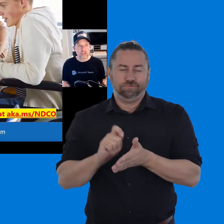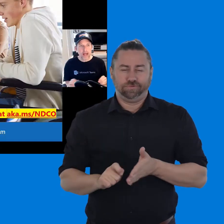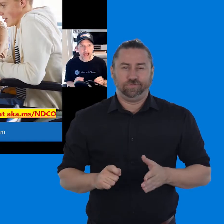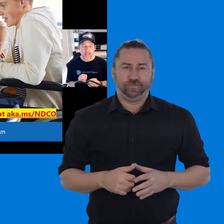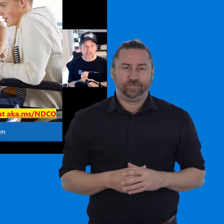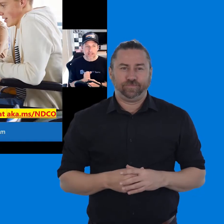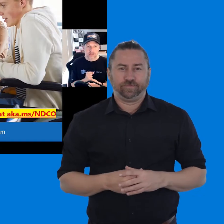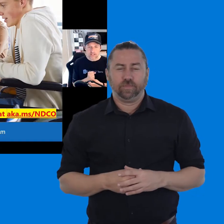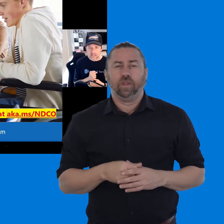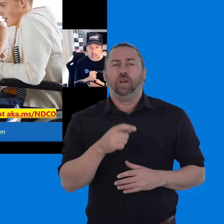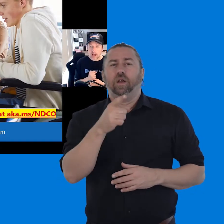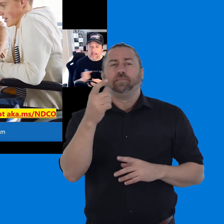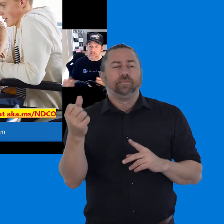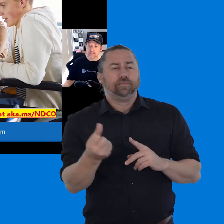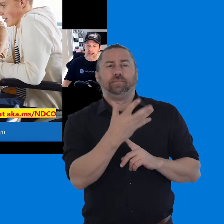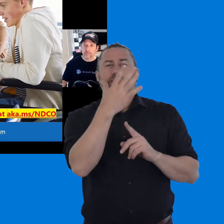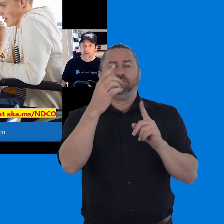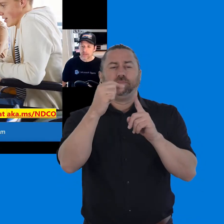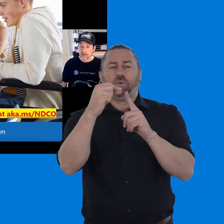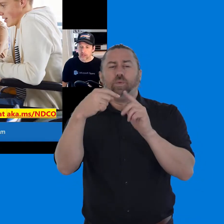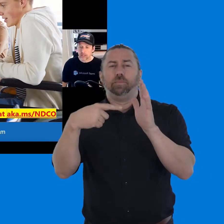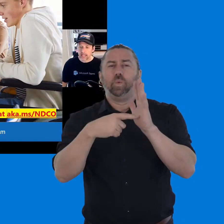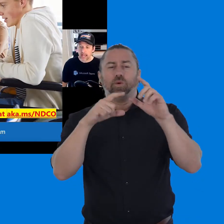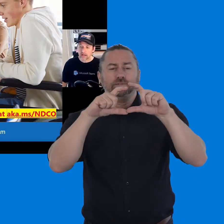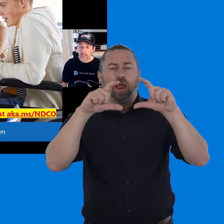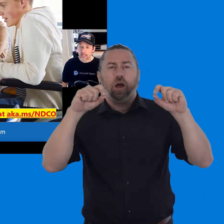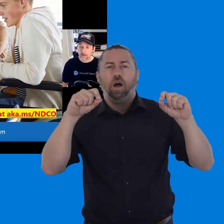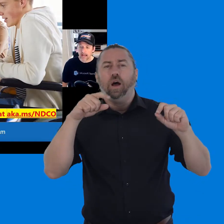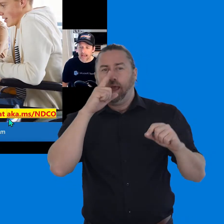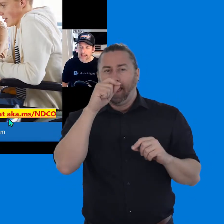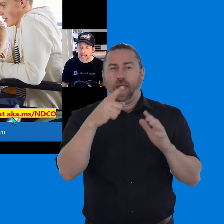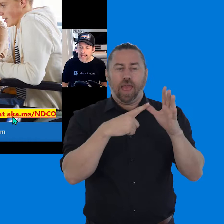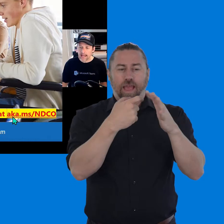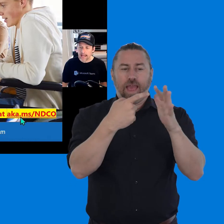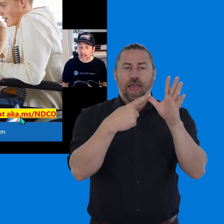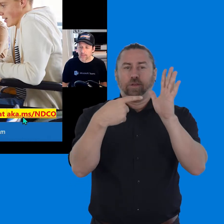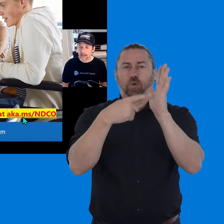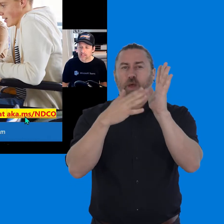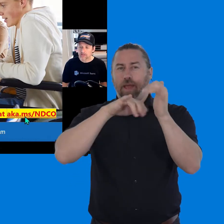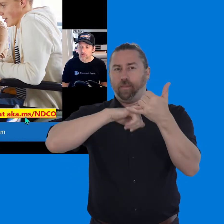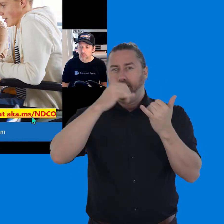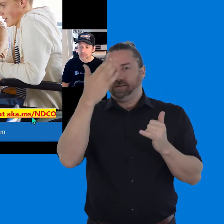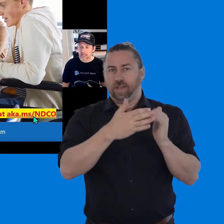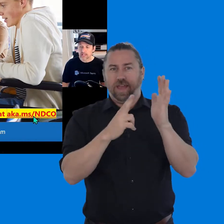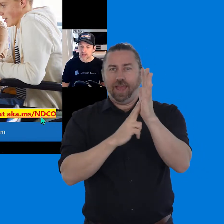If you want to access the slides today, then you can here at